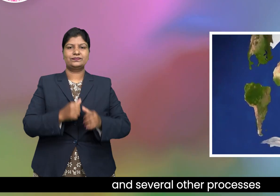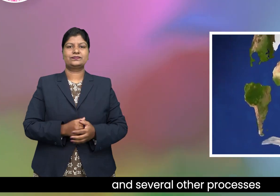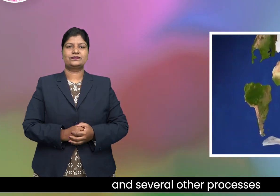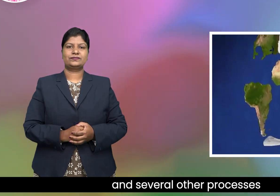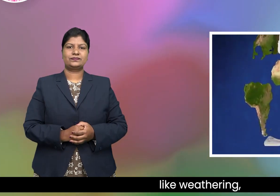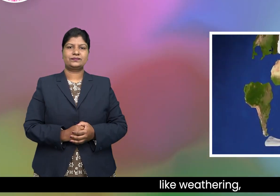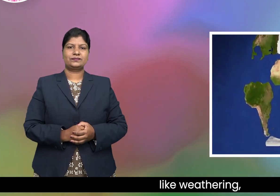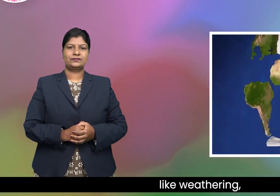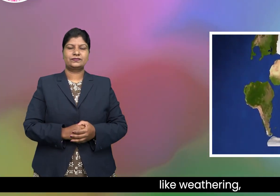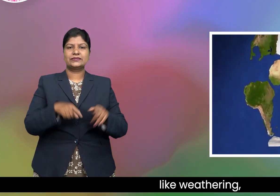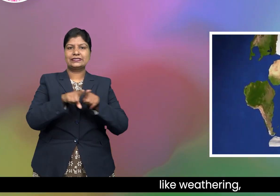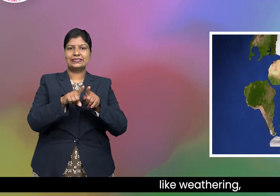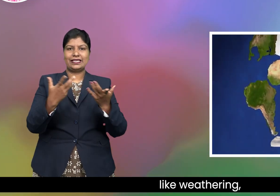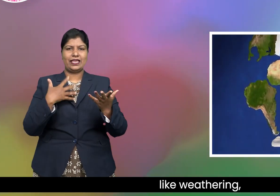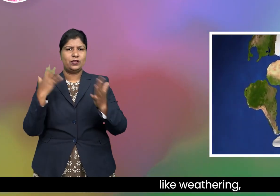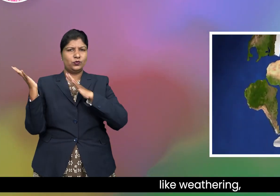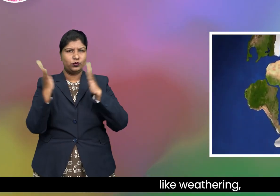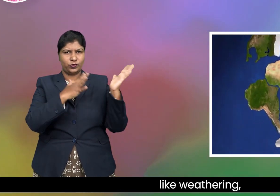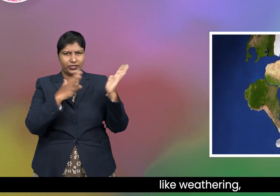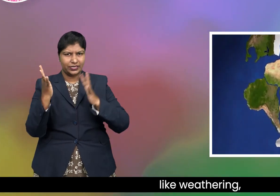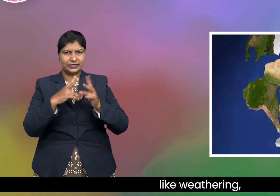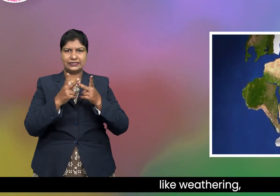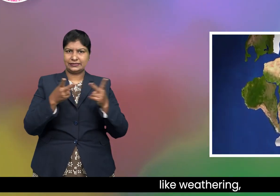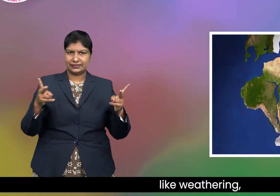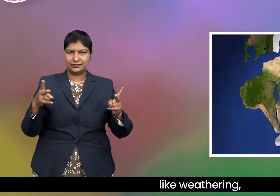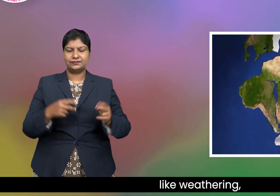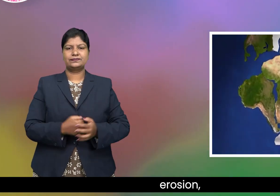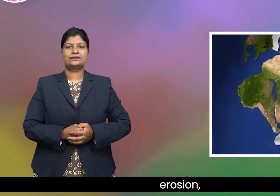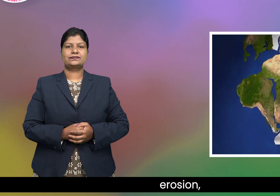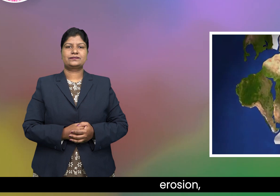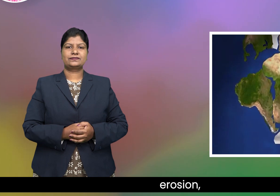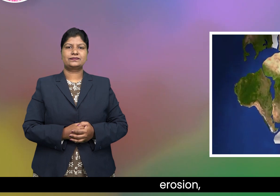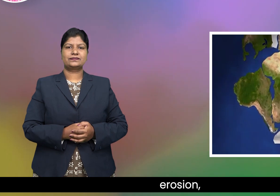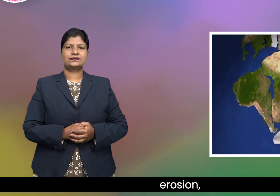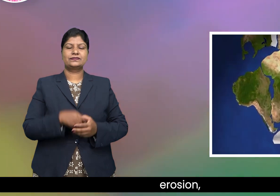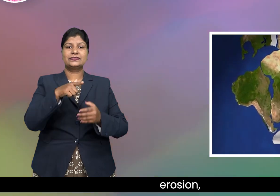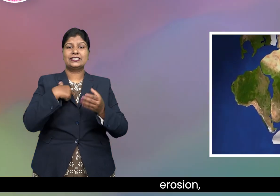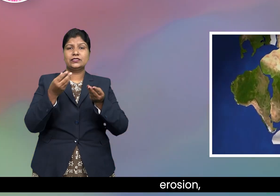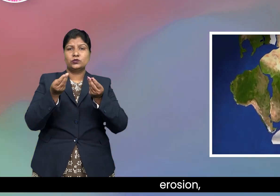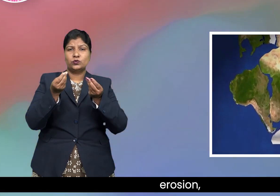like weathering, erosion,